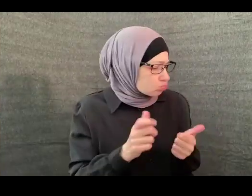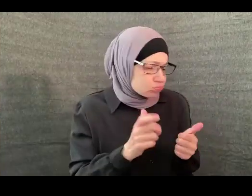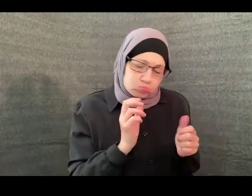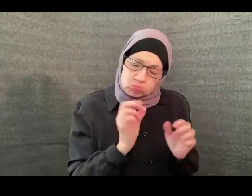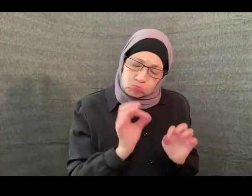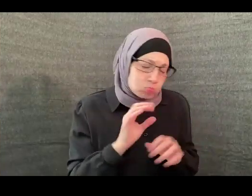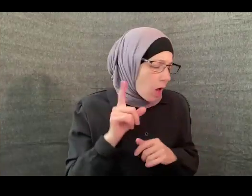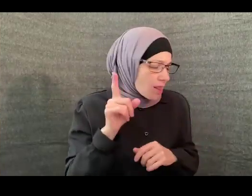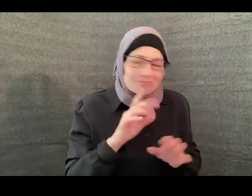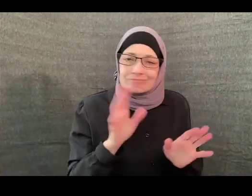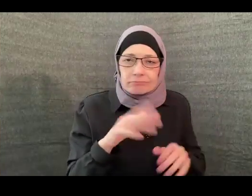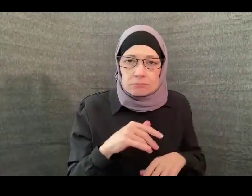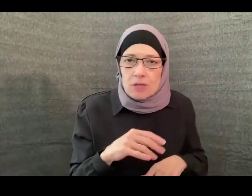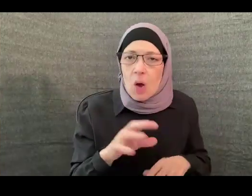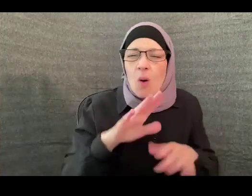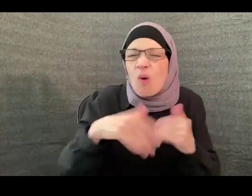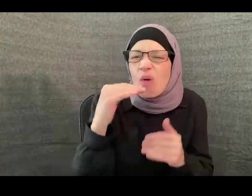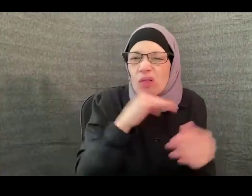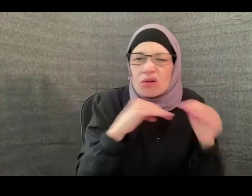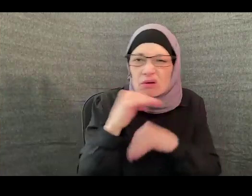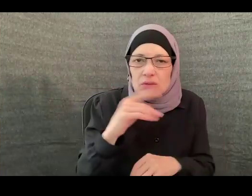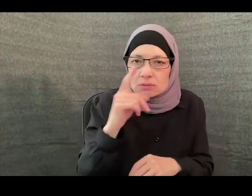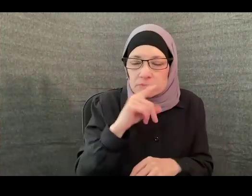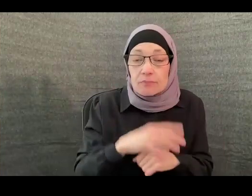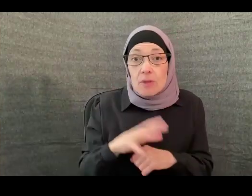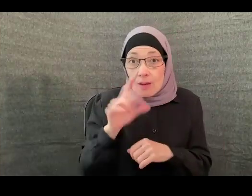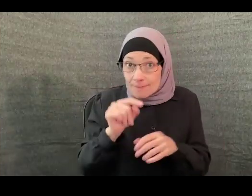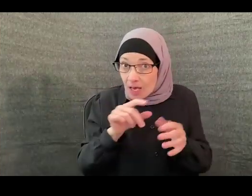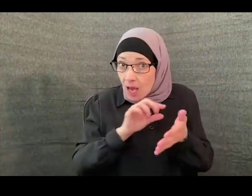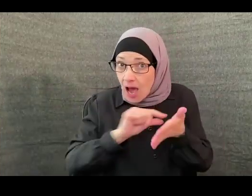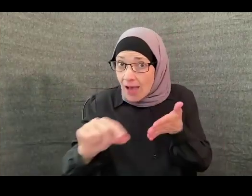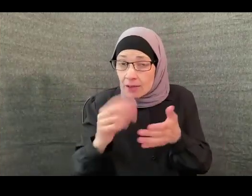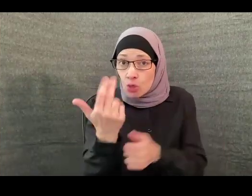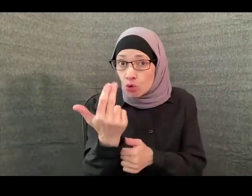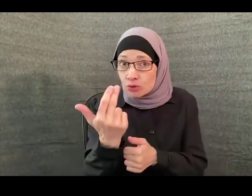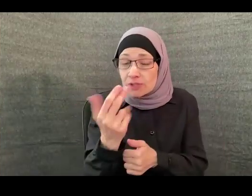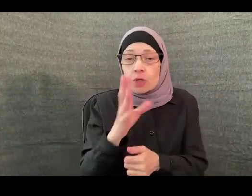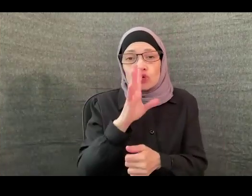But ayah number 13 is talking about the people of the book in particular.